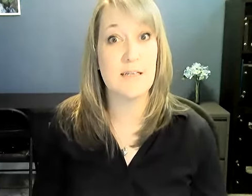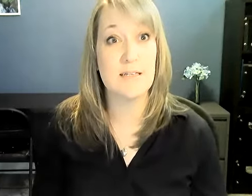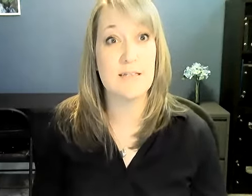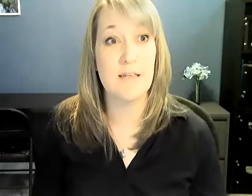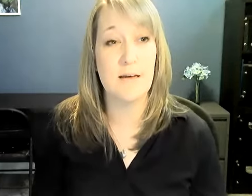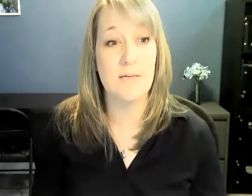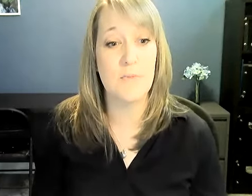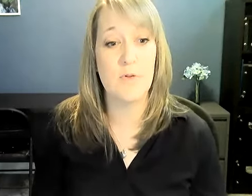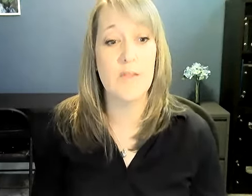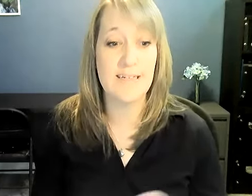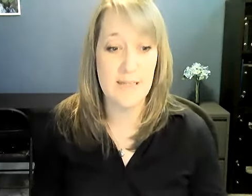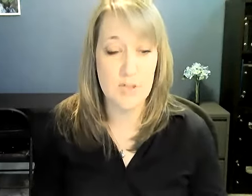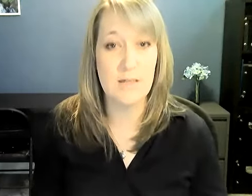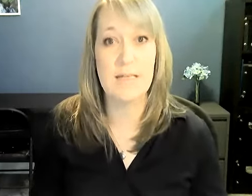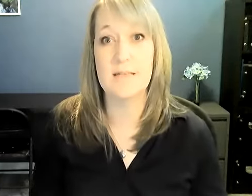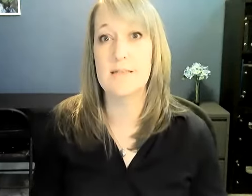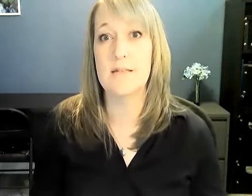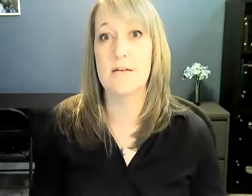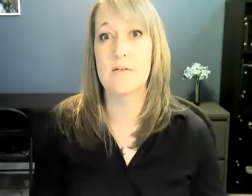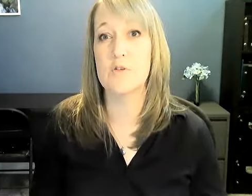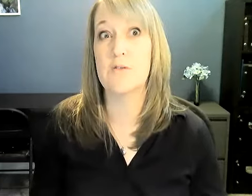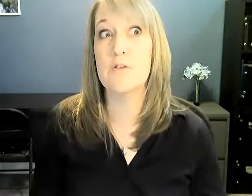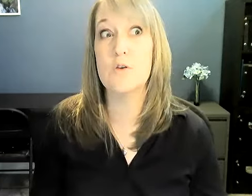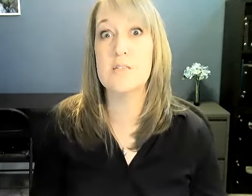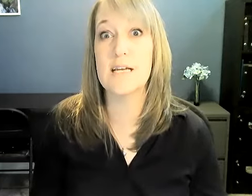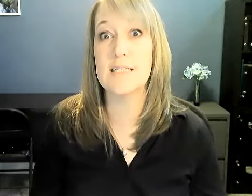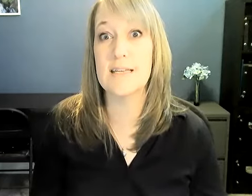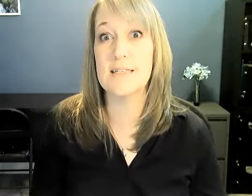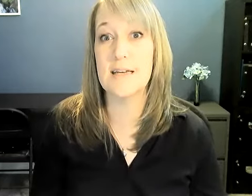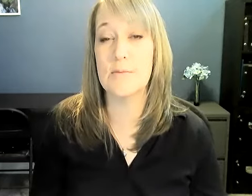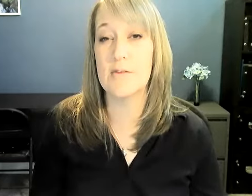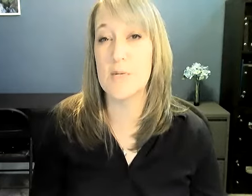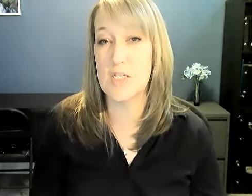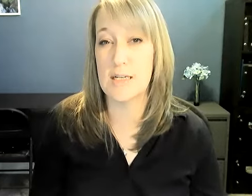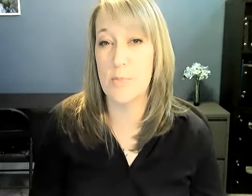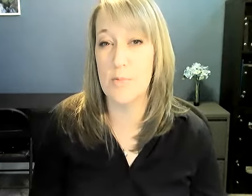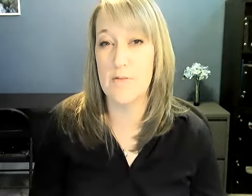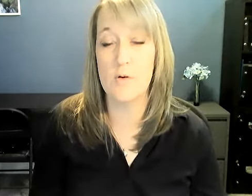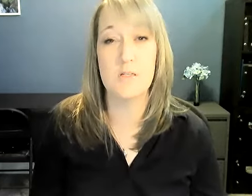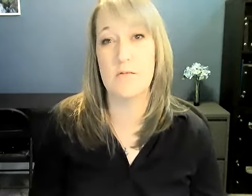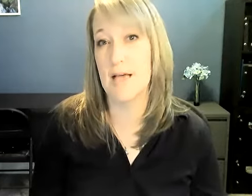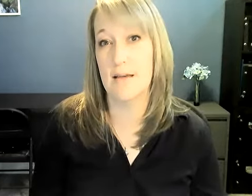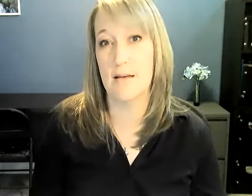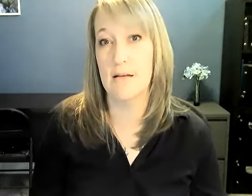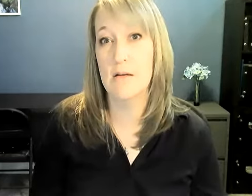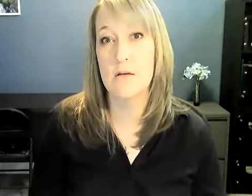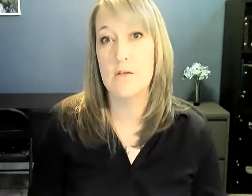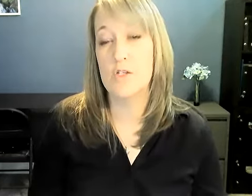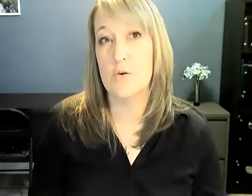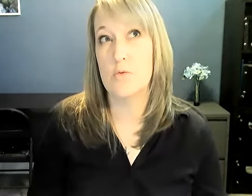is, or the only exception are those few signs that I've mentioned a couple before, don't like and don't,